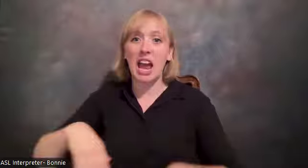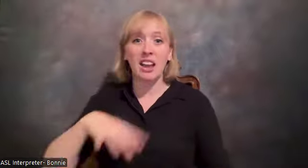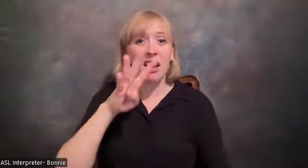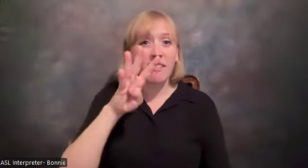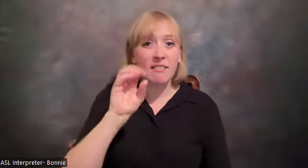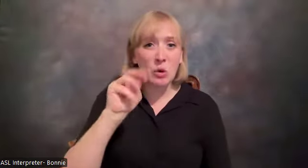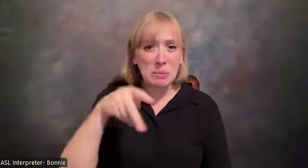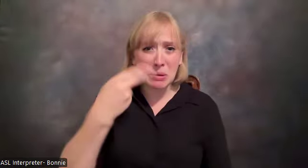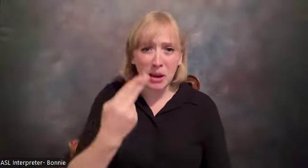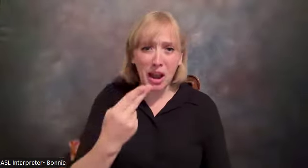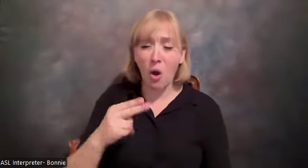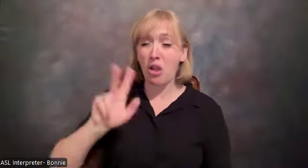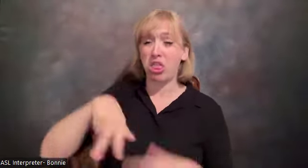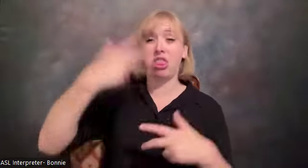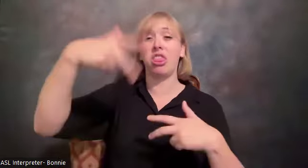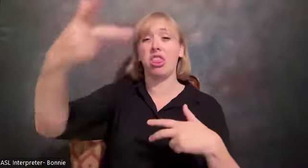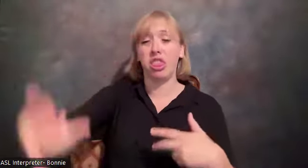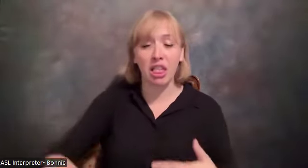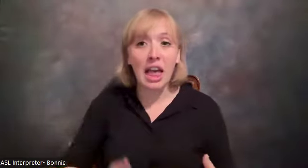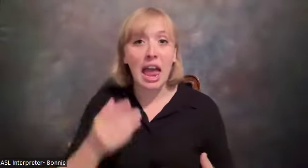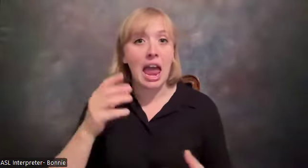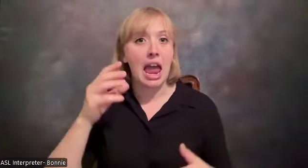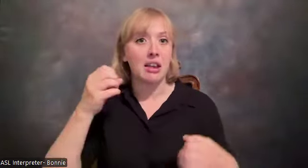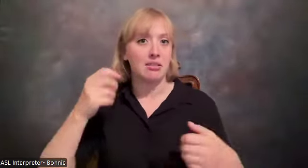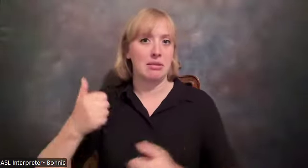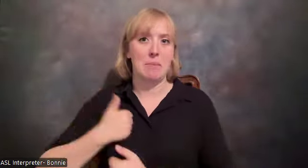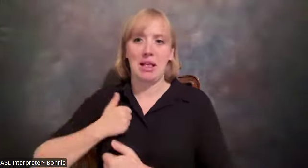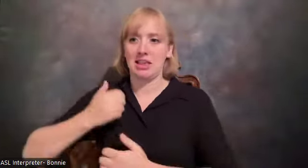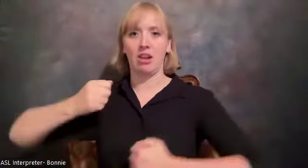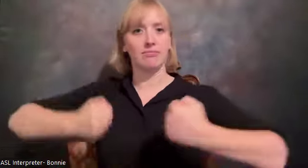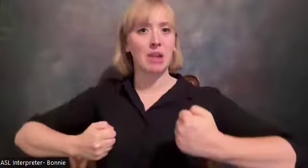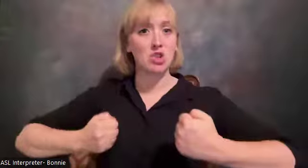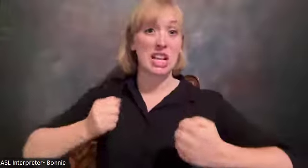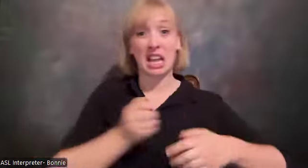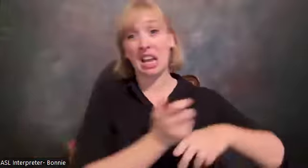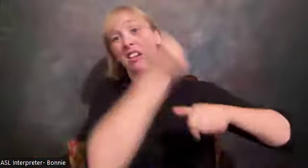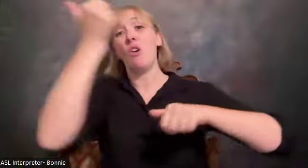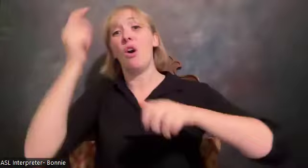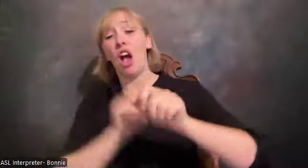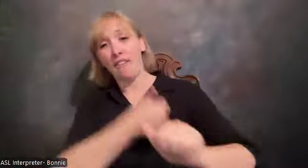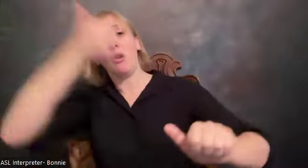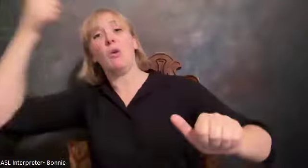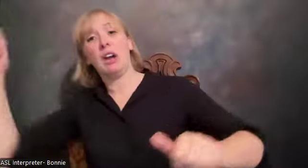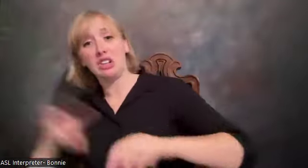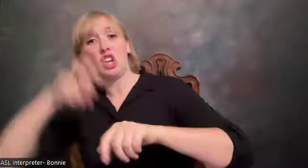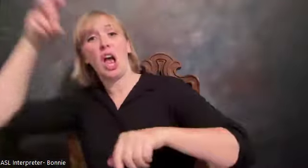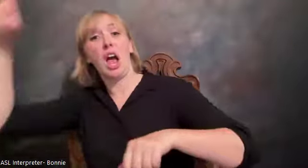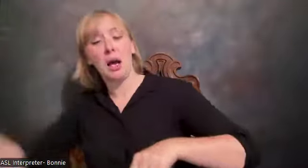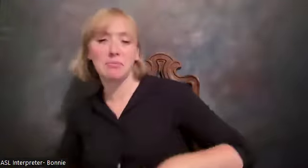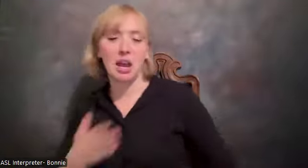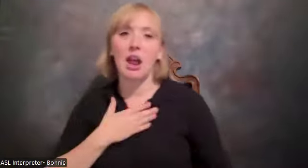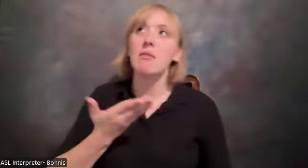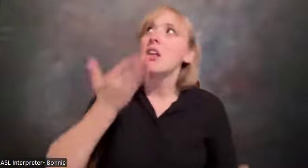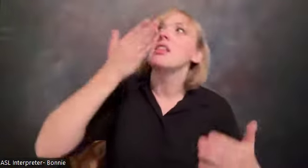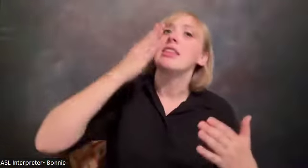an hour, and this Marine had to do this big dive out of the guard shack. And I'm so grateful they're in like tip-top physical